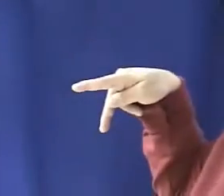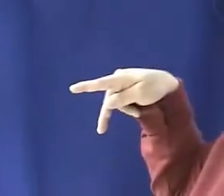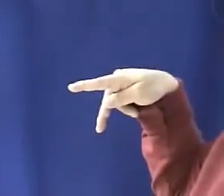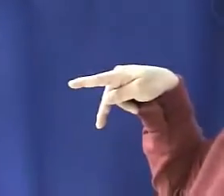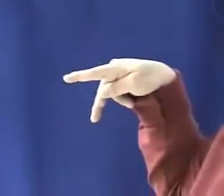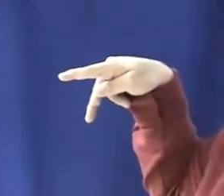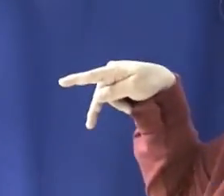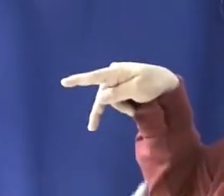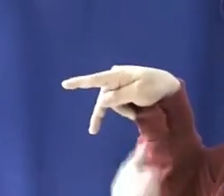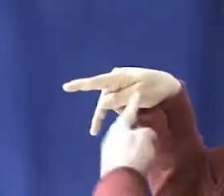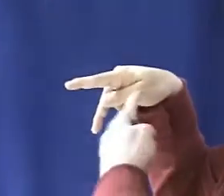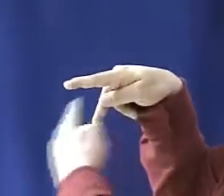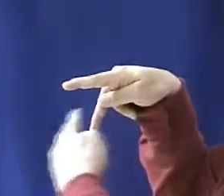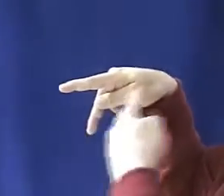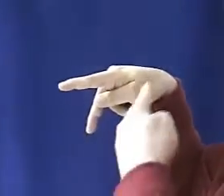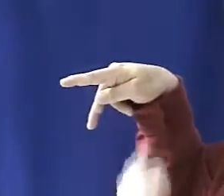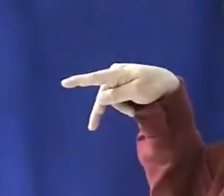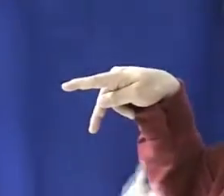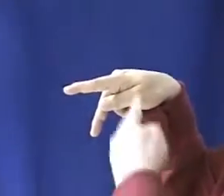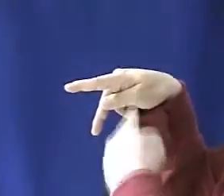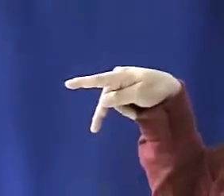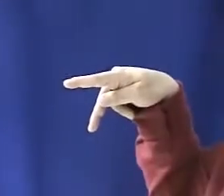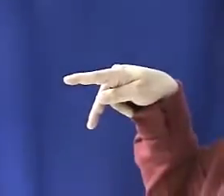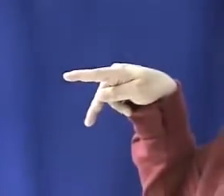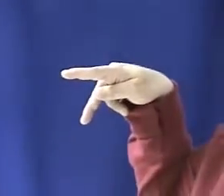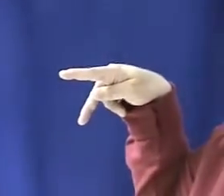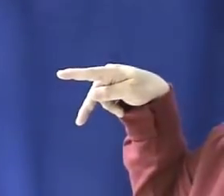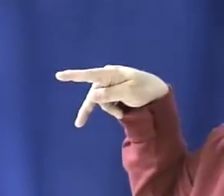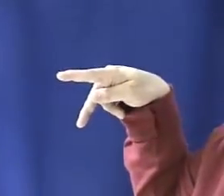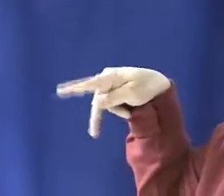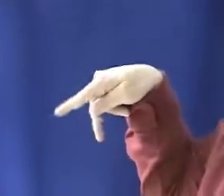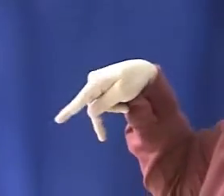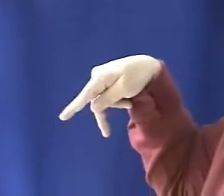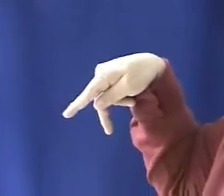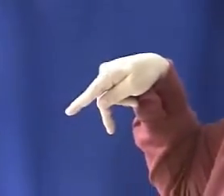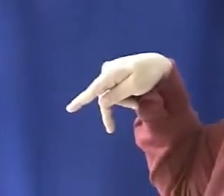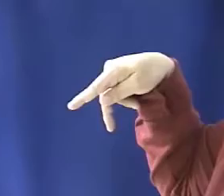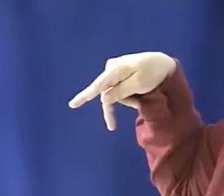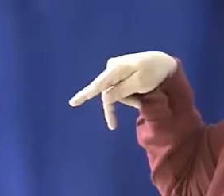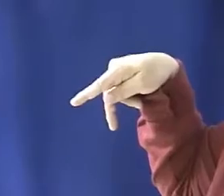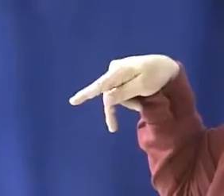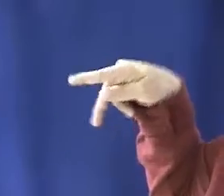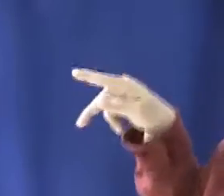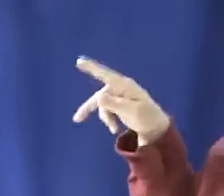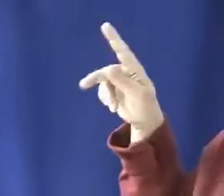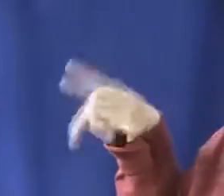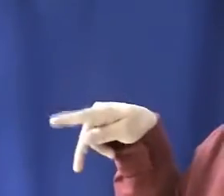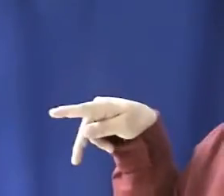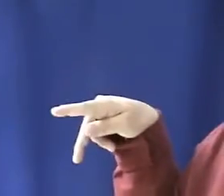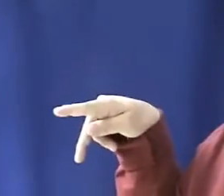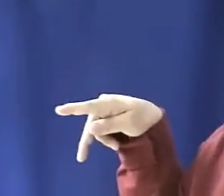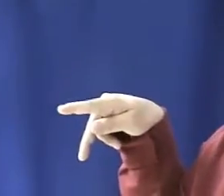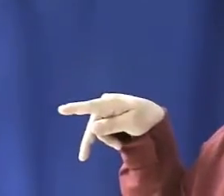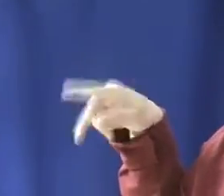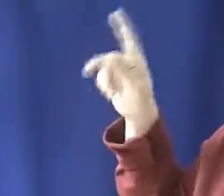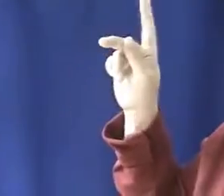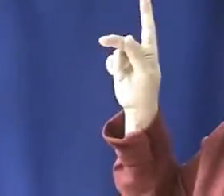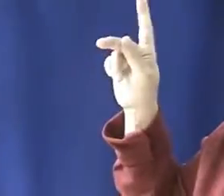but making a rough right angle with the wrist and hand. It shouldn't be down so hard that it hurts. It should still be comfortable. You're just